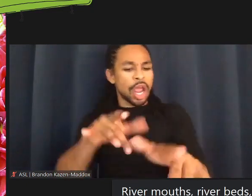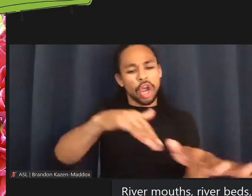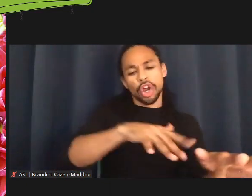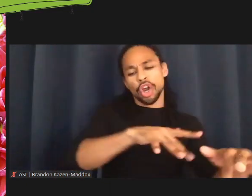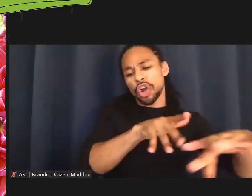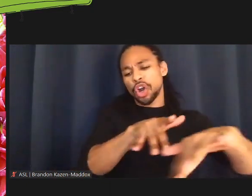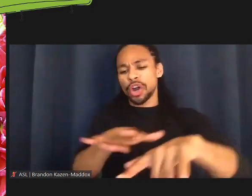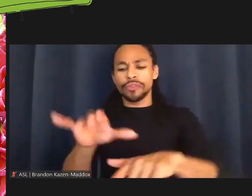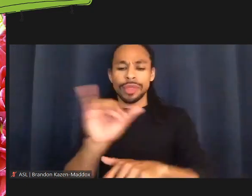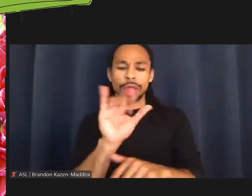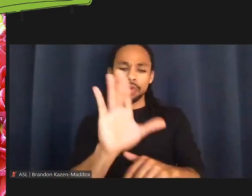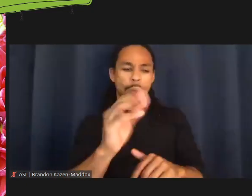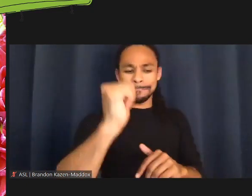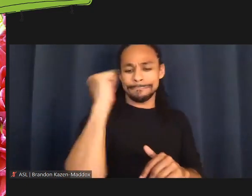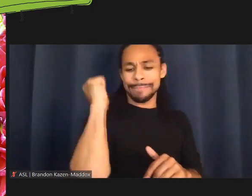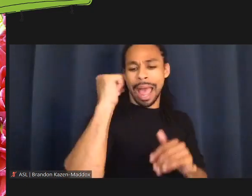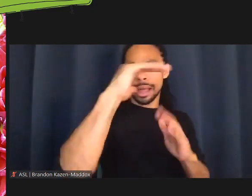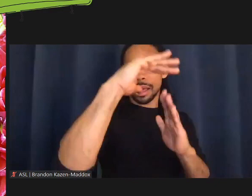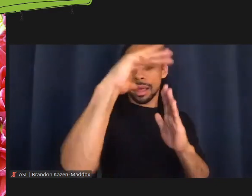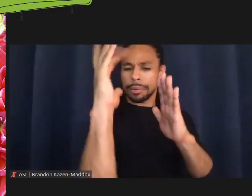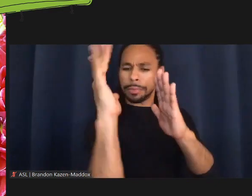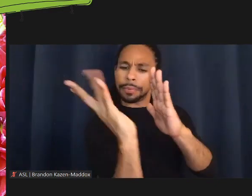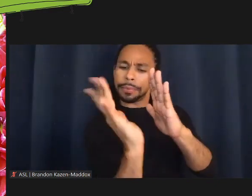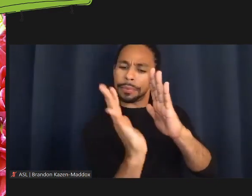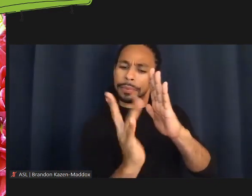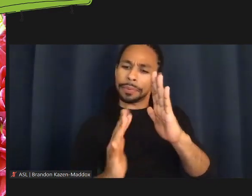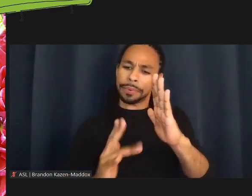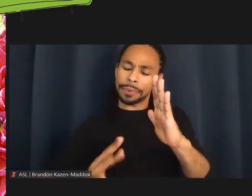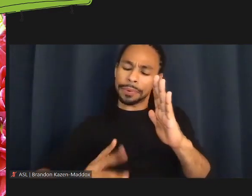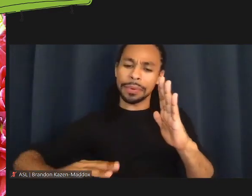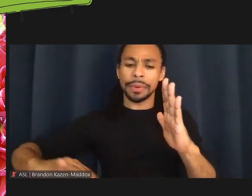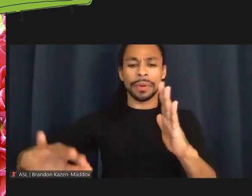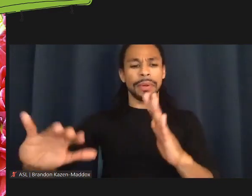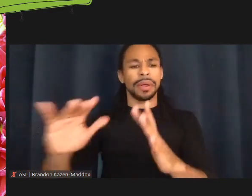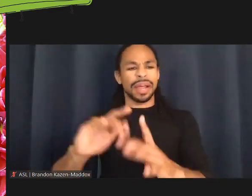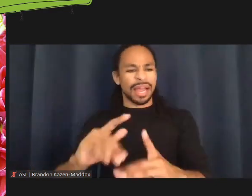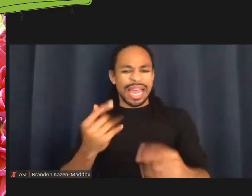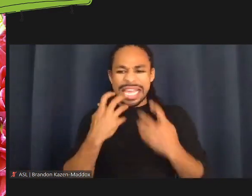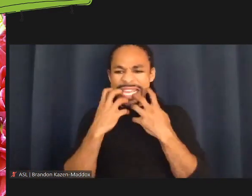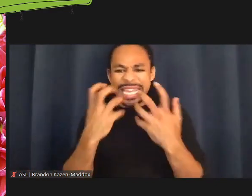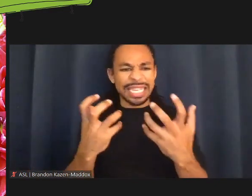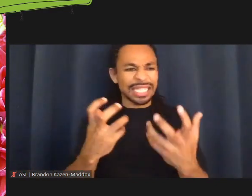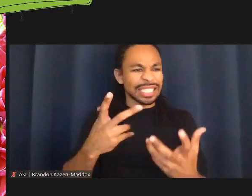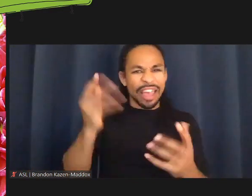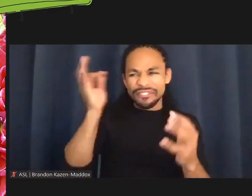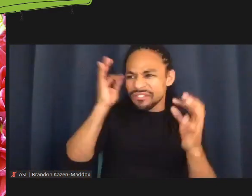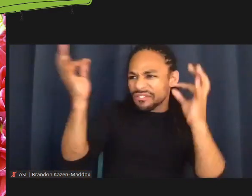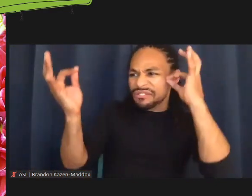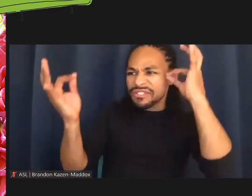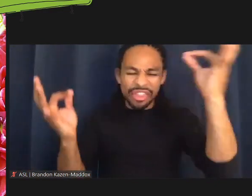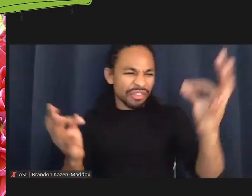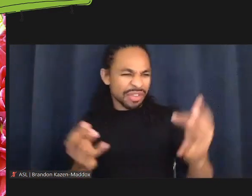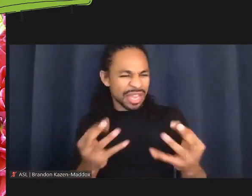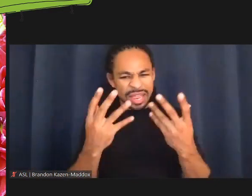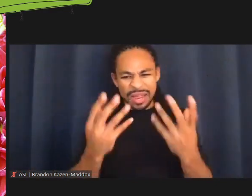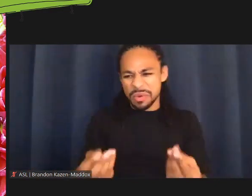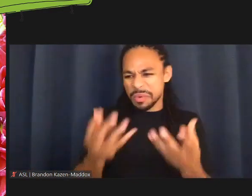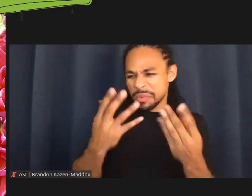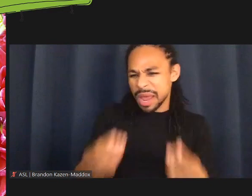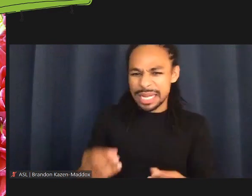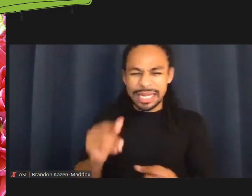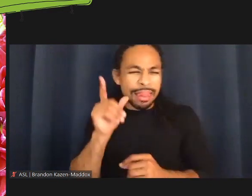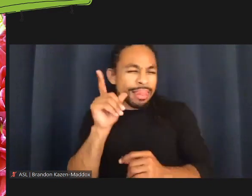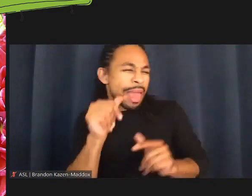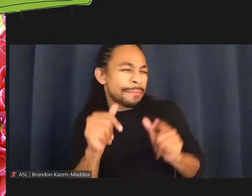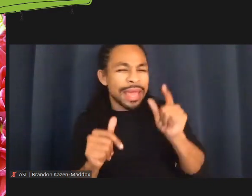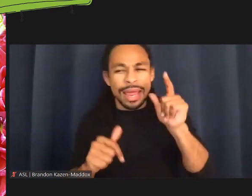backbone, river through which I particle heat, feathery and wet, lemony and loud,